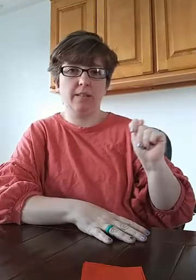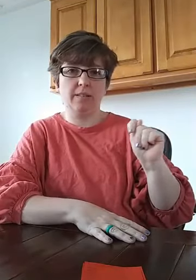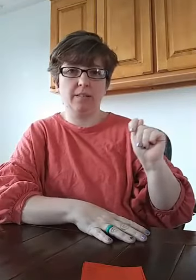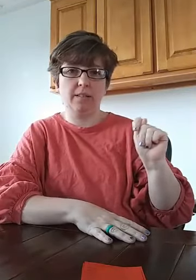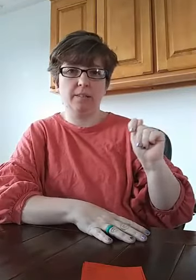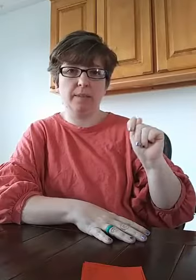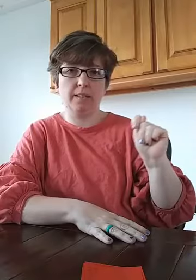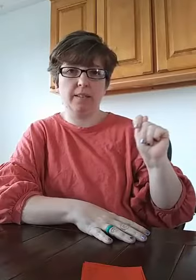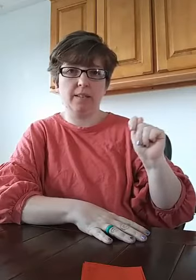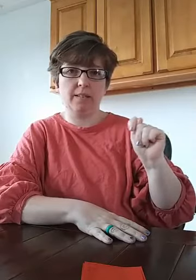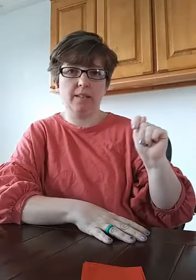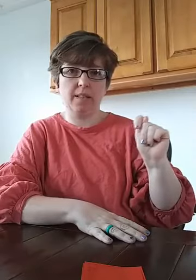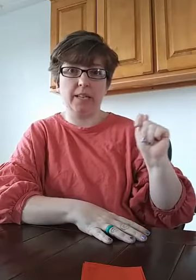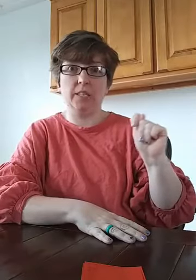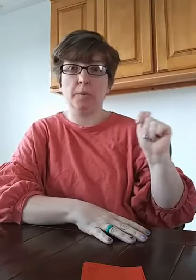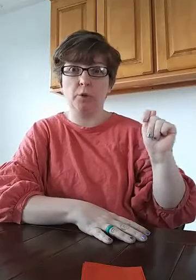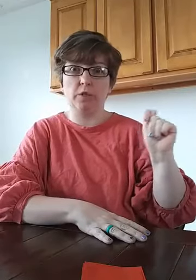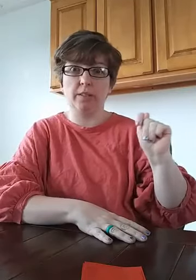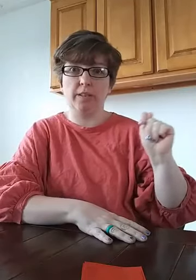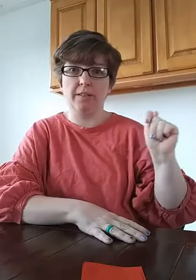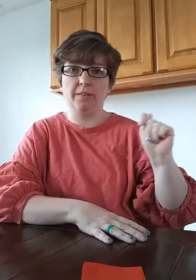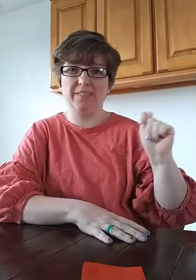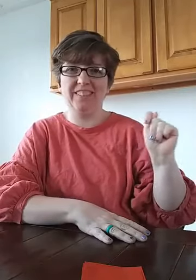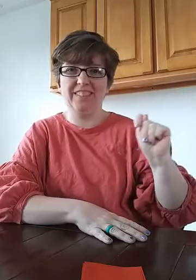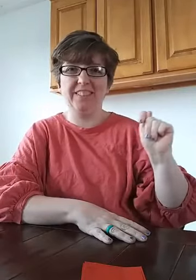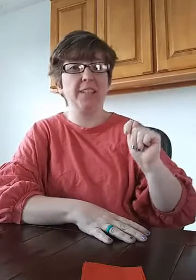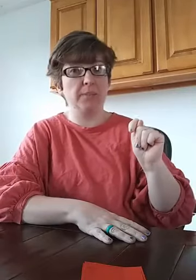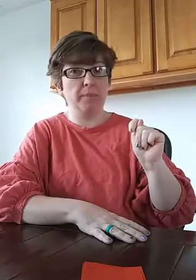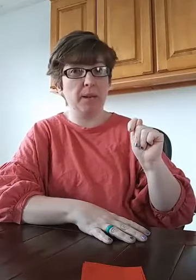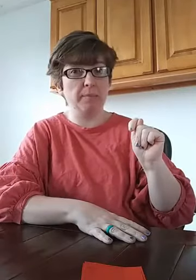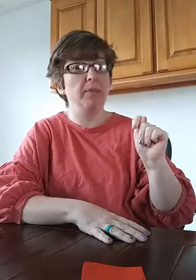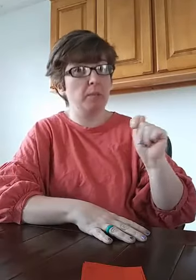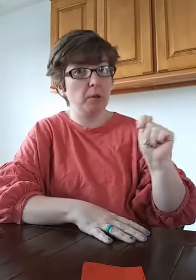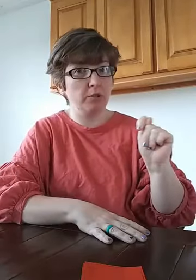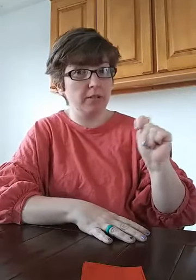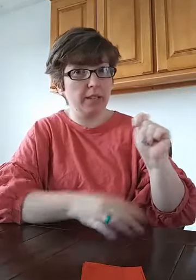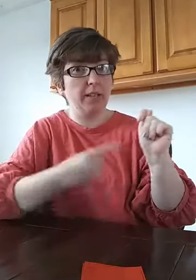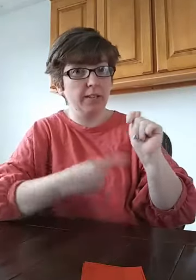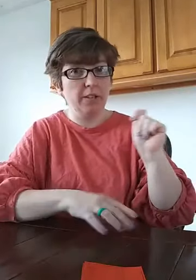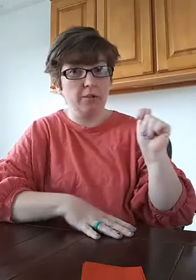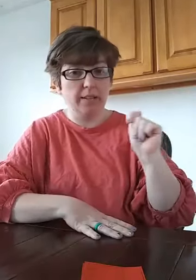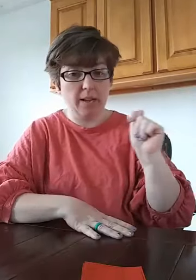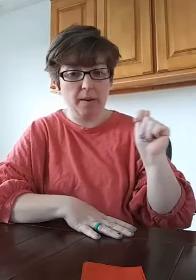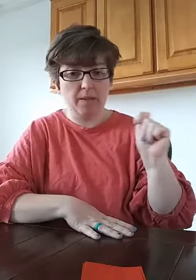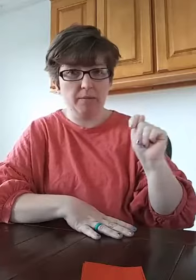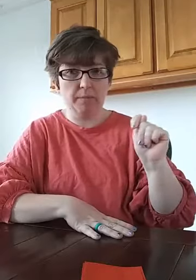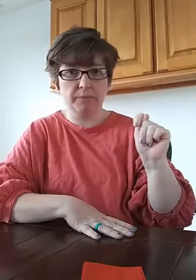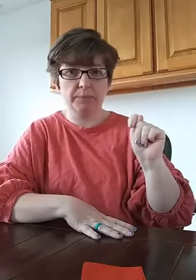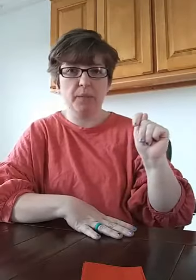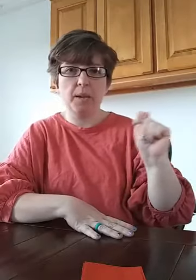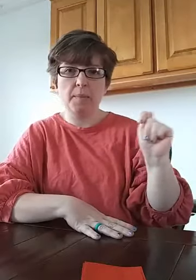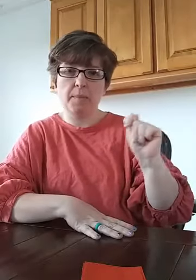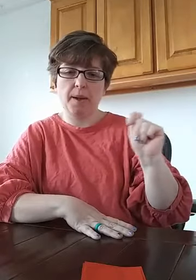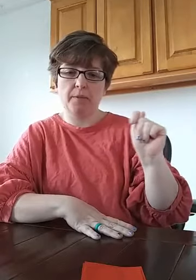a little bit like this like it's an emergency sometimes it's an emergency you need that bathroom bathroom